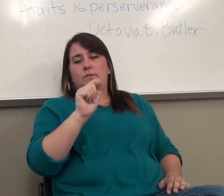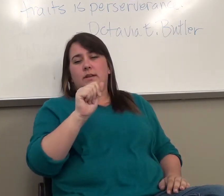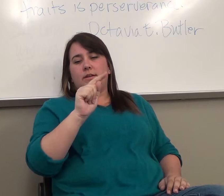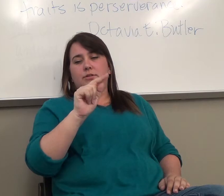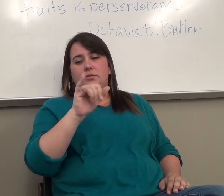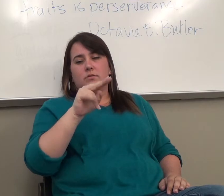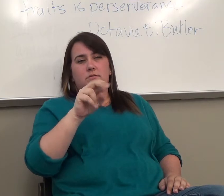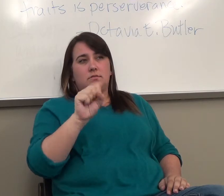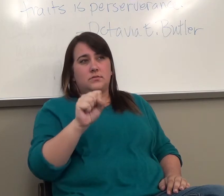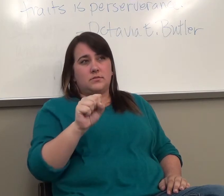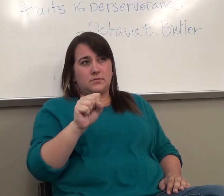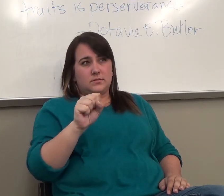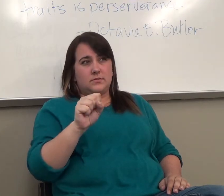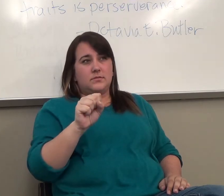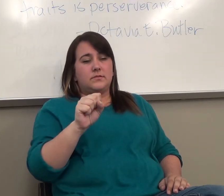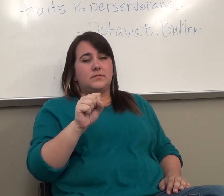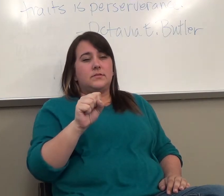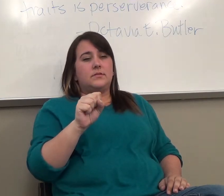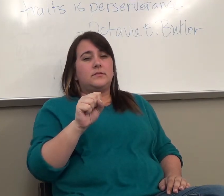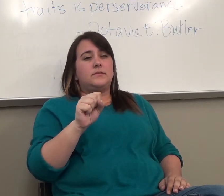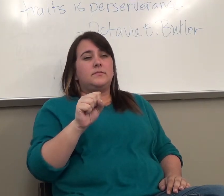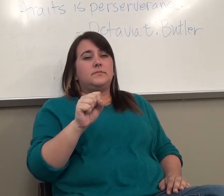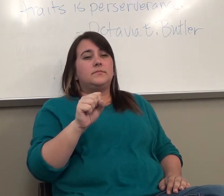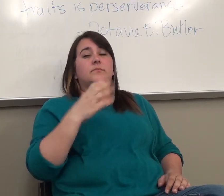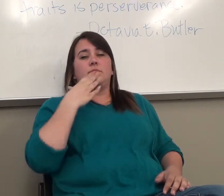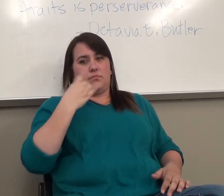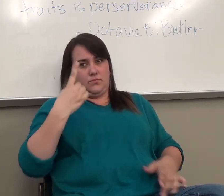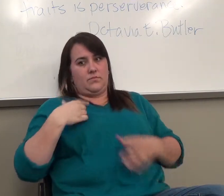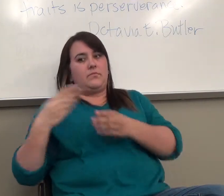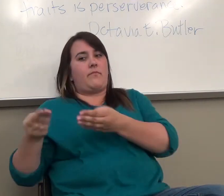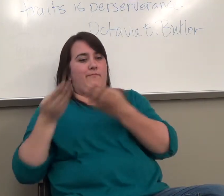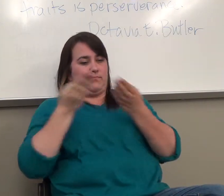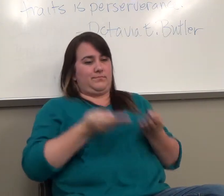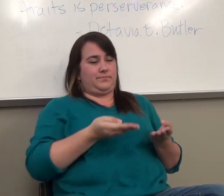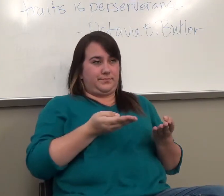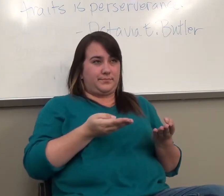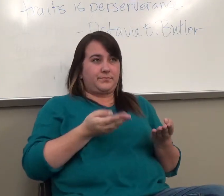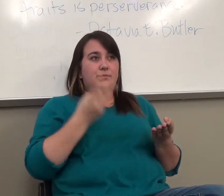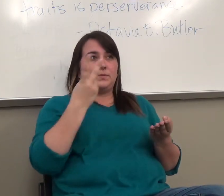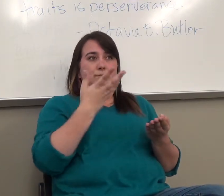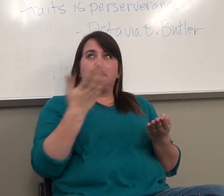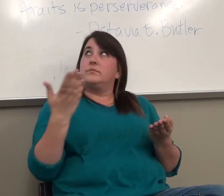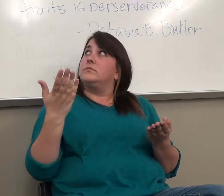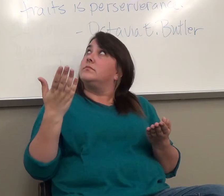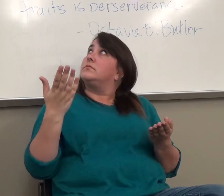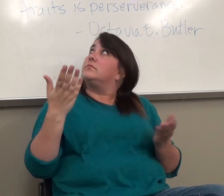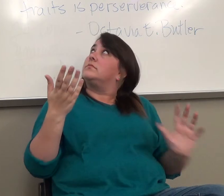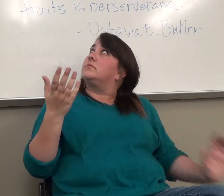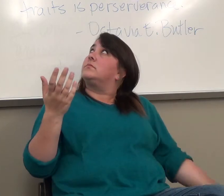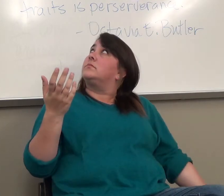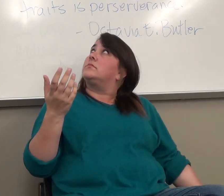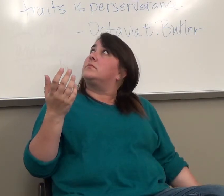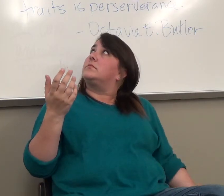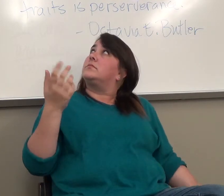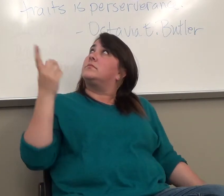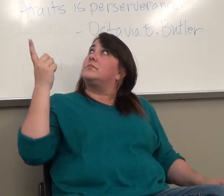this? Okay, good, this is a good one. 2 things here going on. If you have